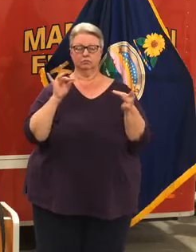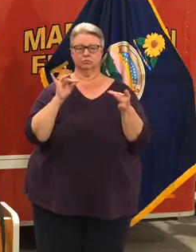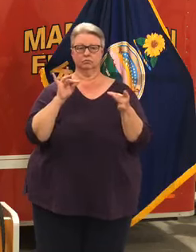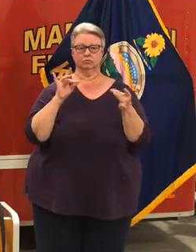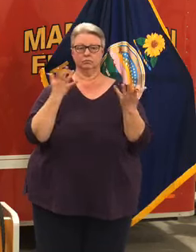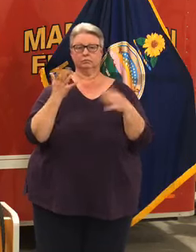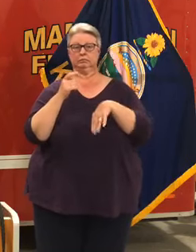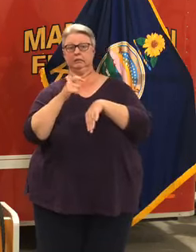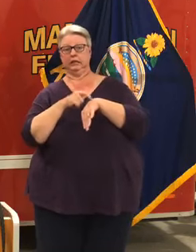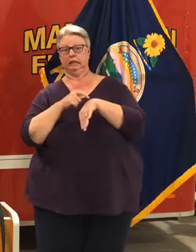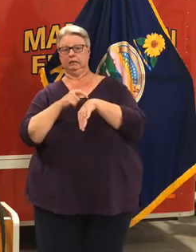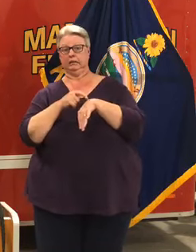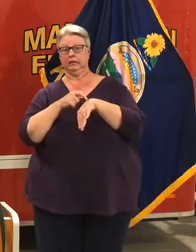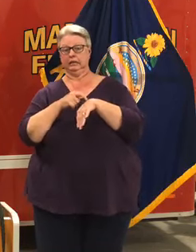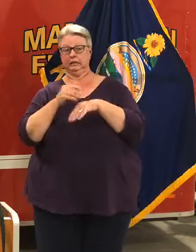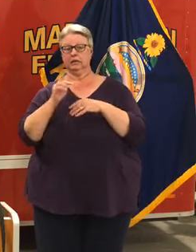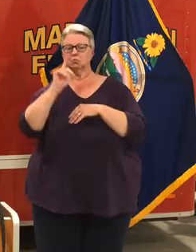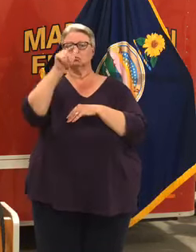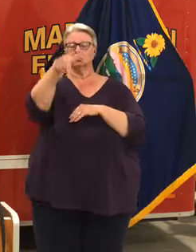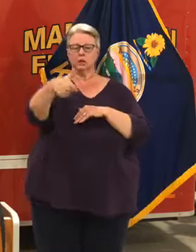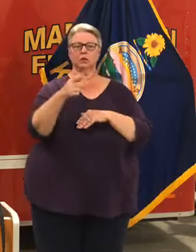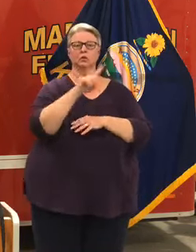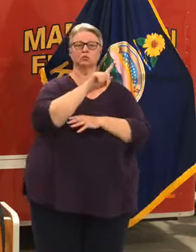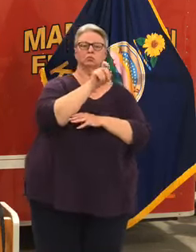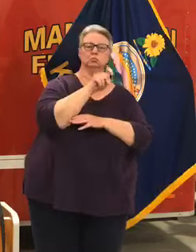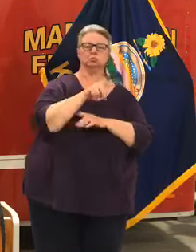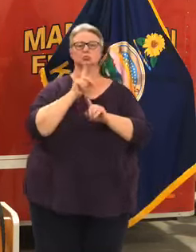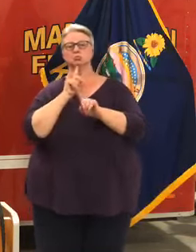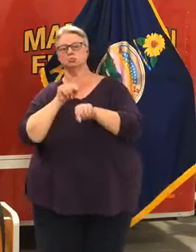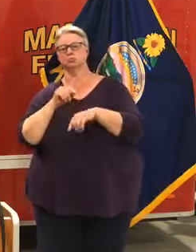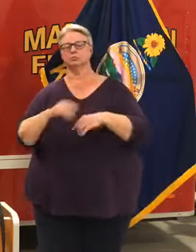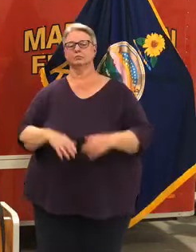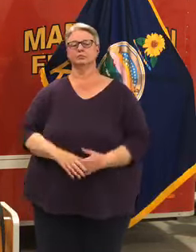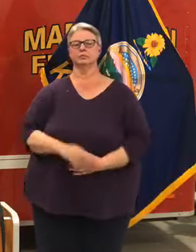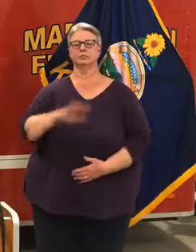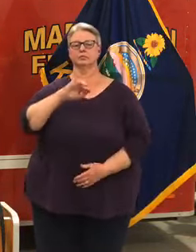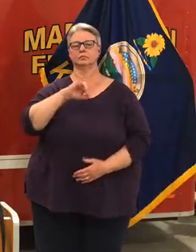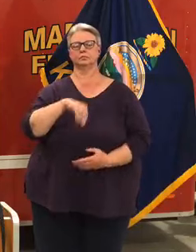for questions and answers. Thank you. Julie?